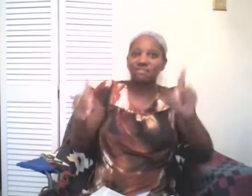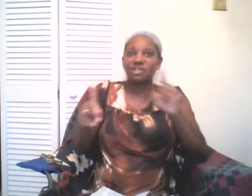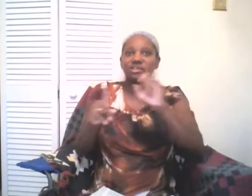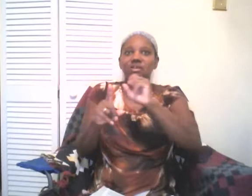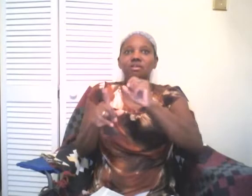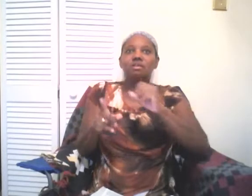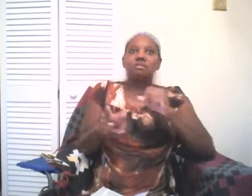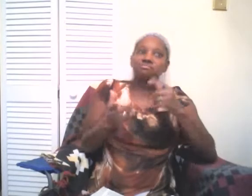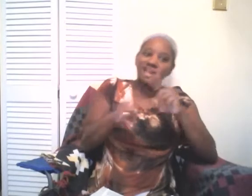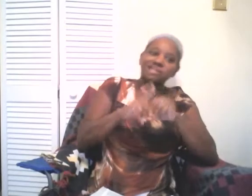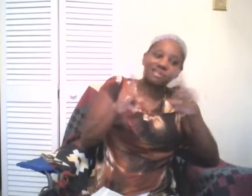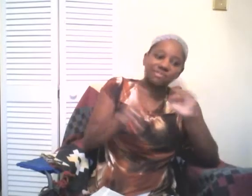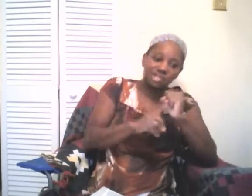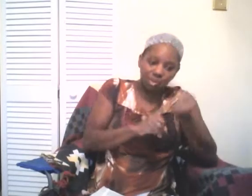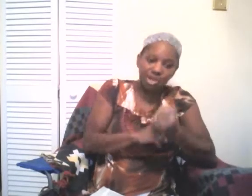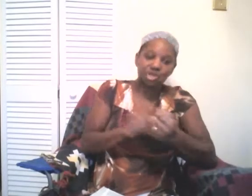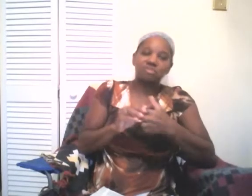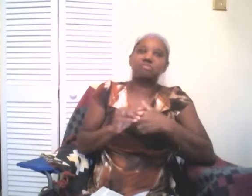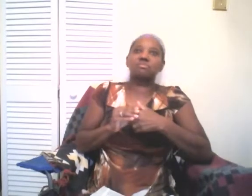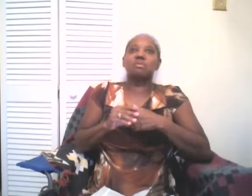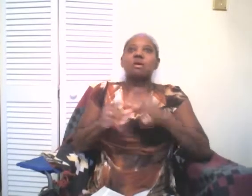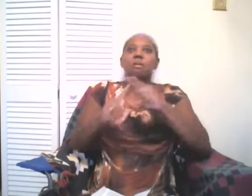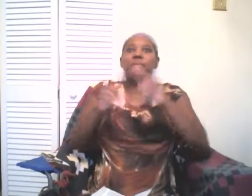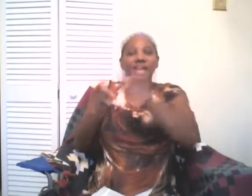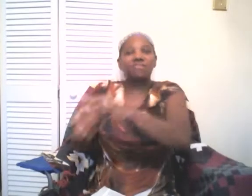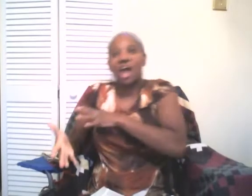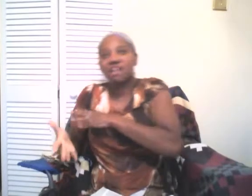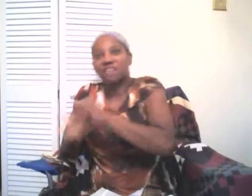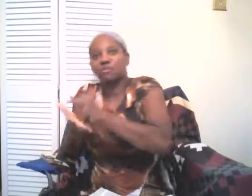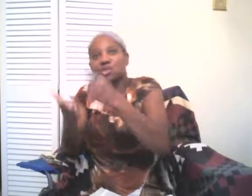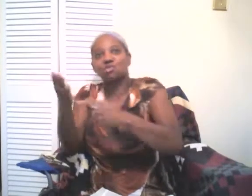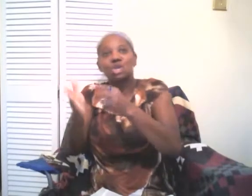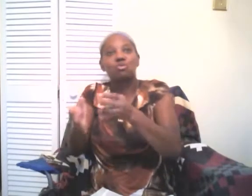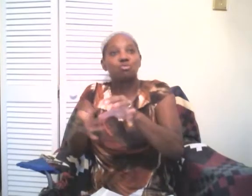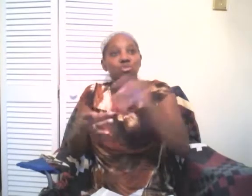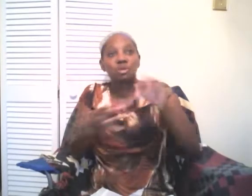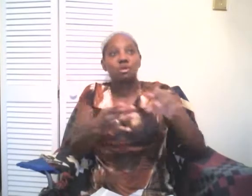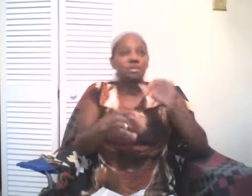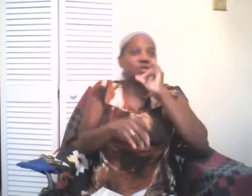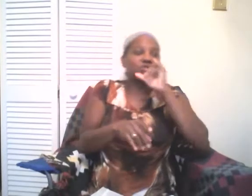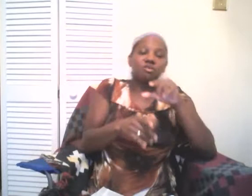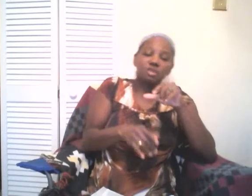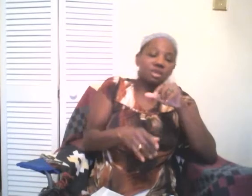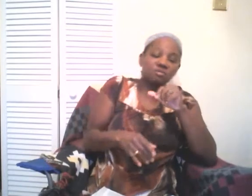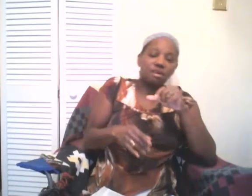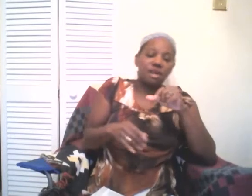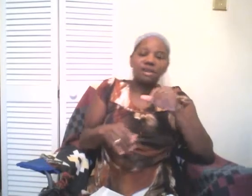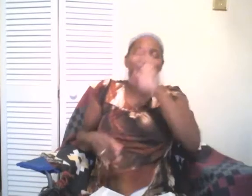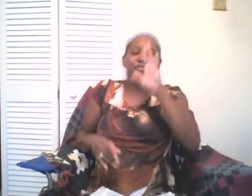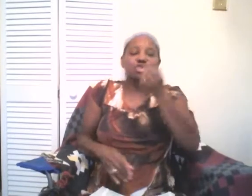difference. That's a different situation. But that's fine if that's what you choose. But don't, you know, I never